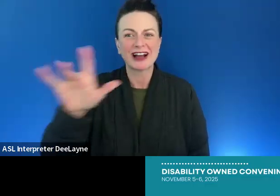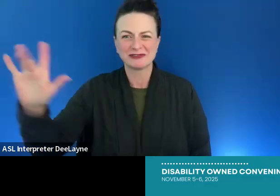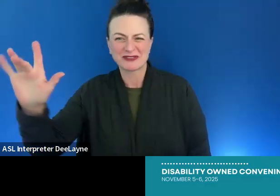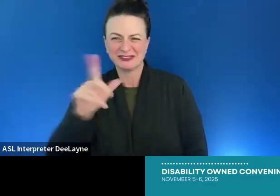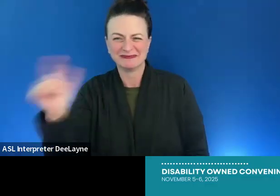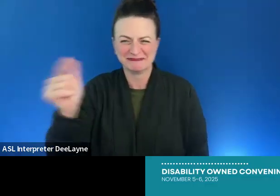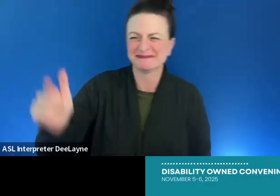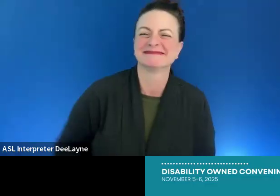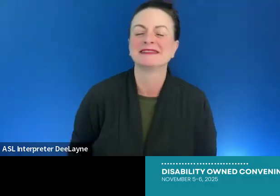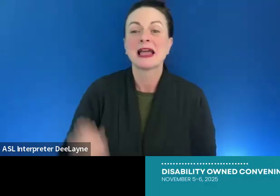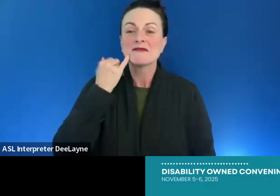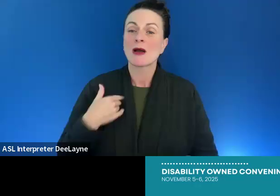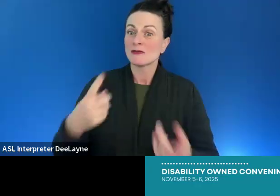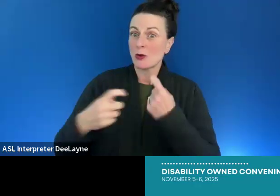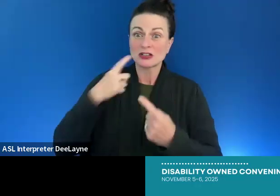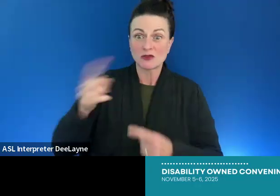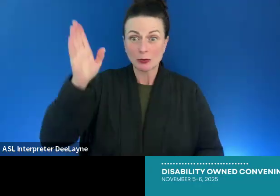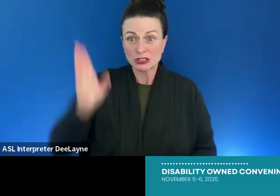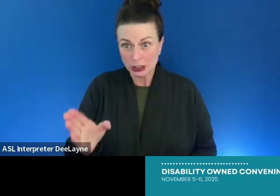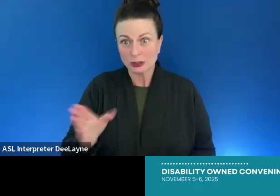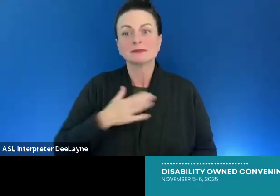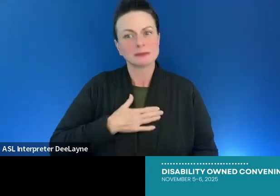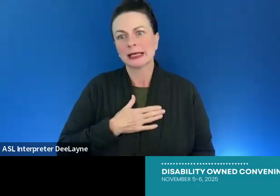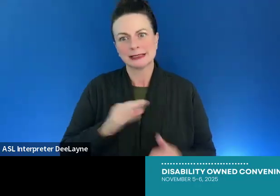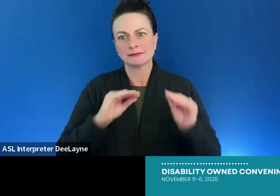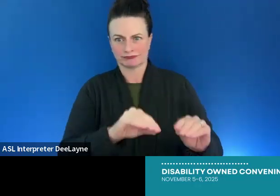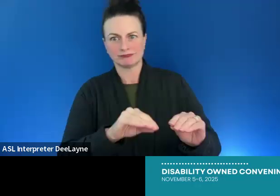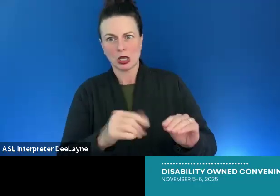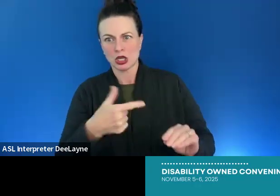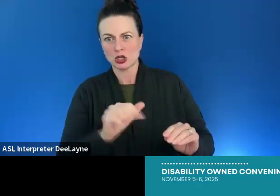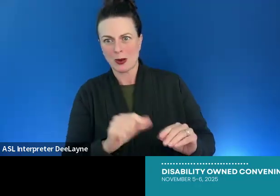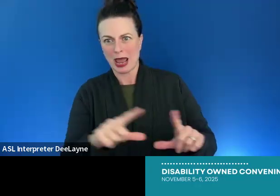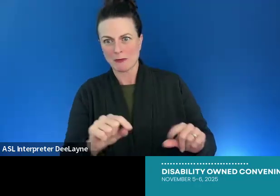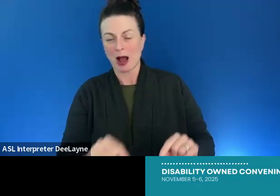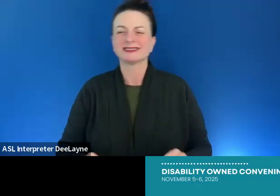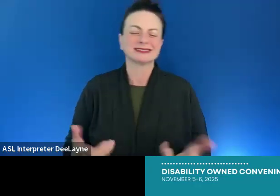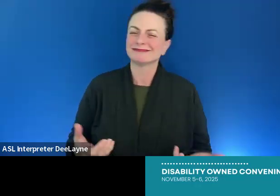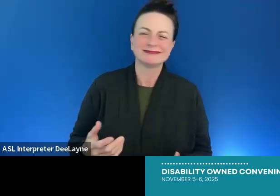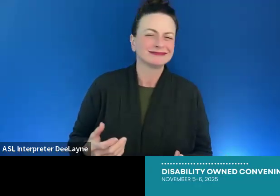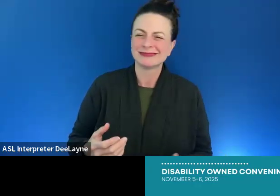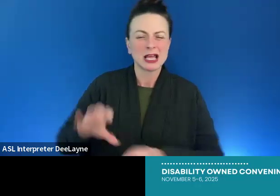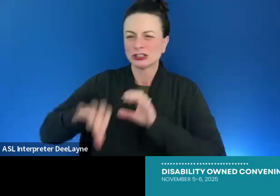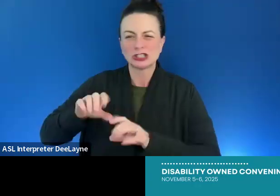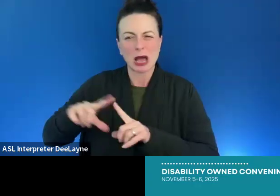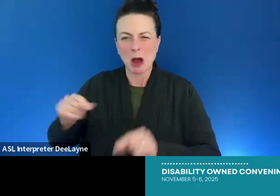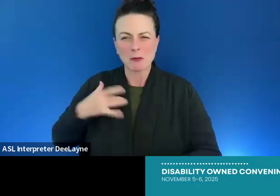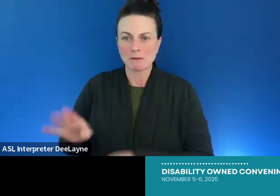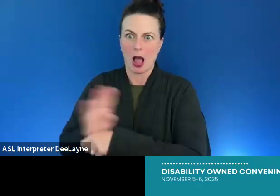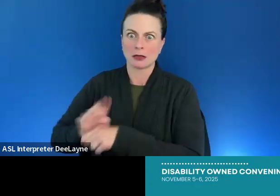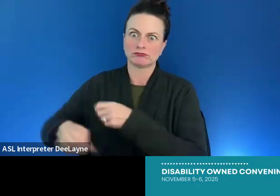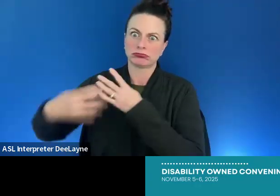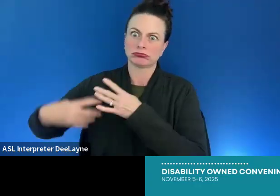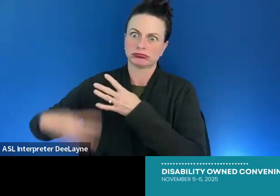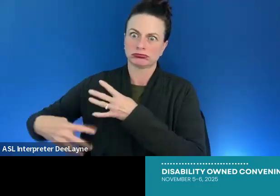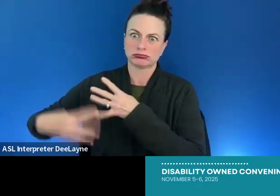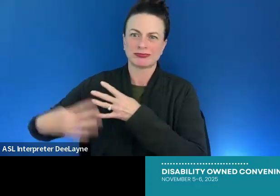any questions for the presenters, please put those in the Q&A box. The chat box tends to get kind of busy. So